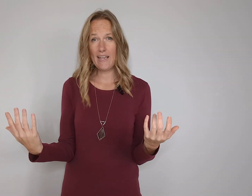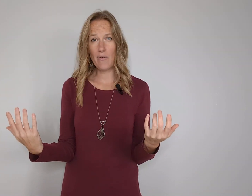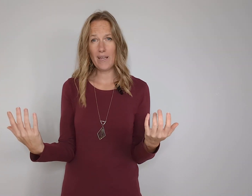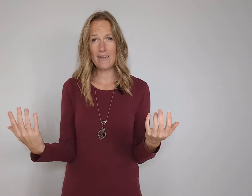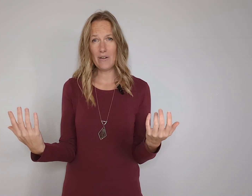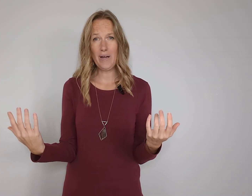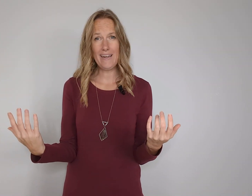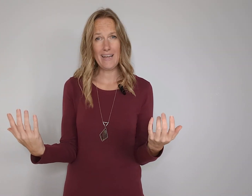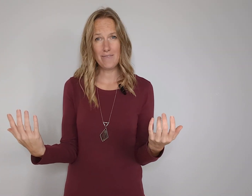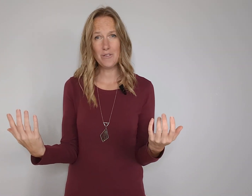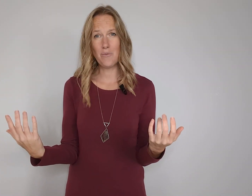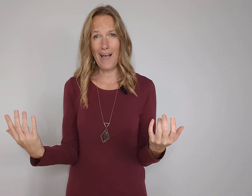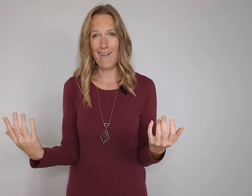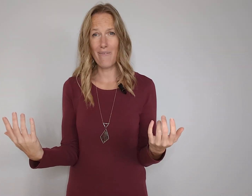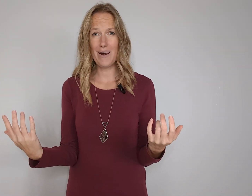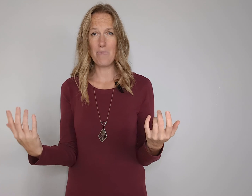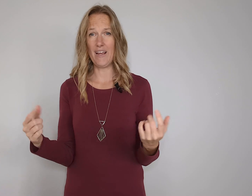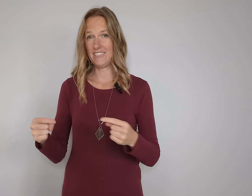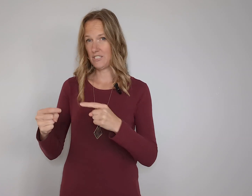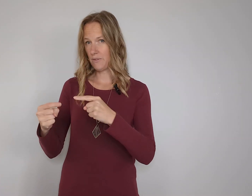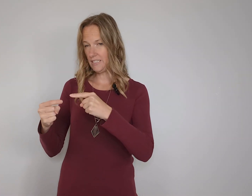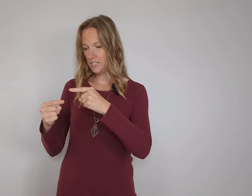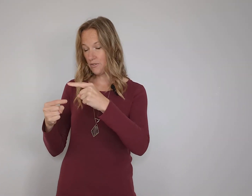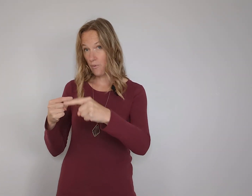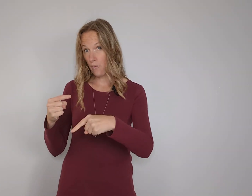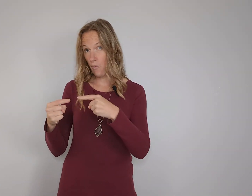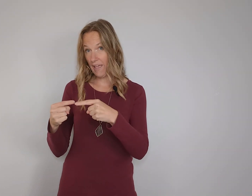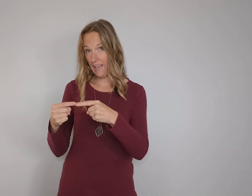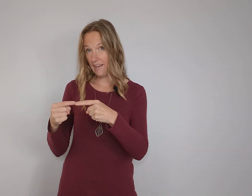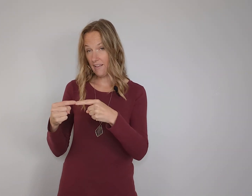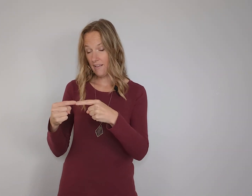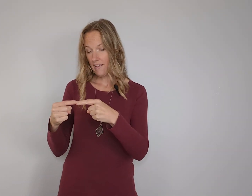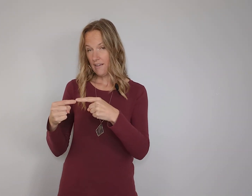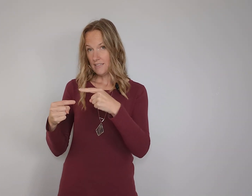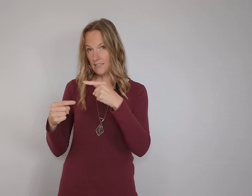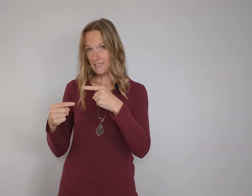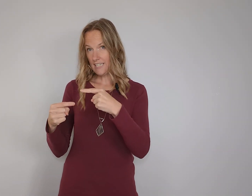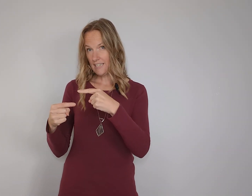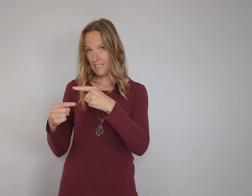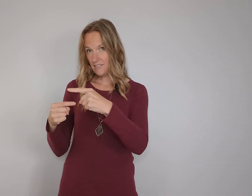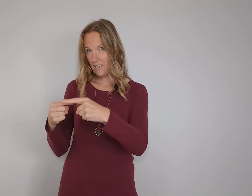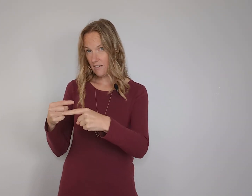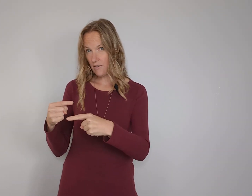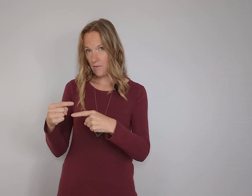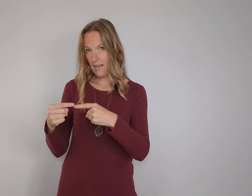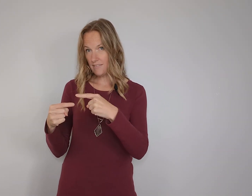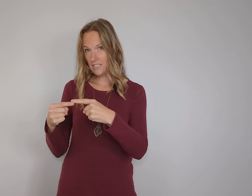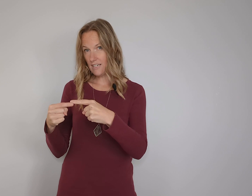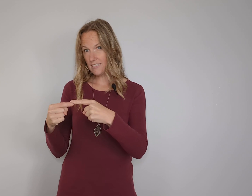saying when, you know what, I'm doing well, when I'm rich. So we're going to do when. So you take your index finger, go around your